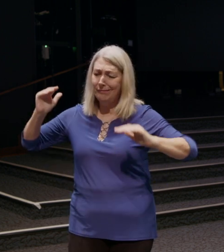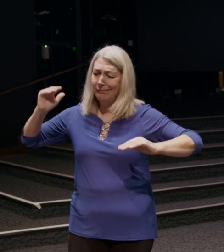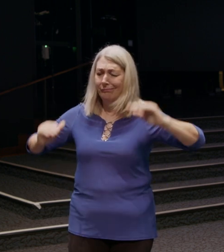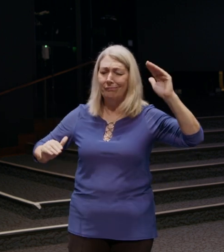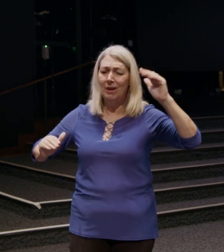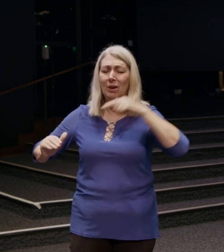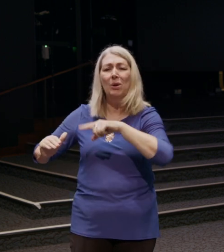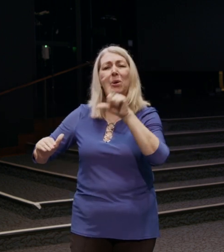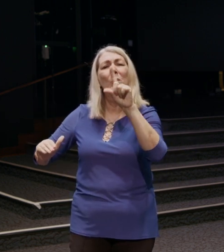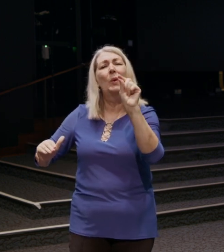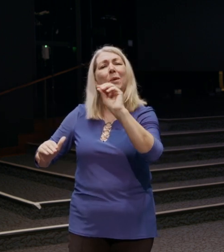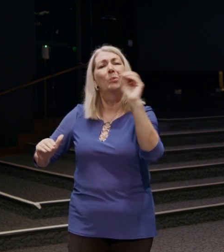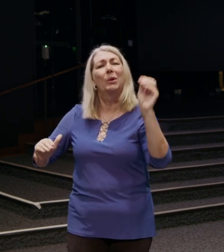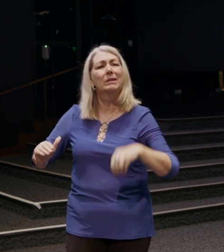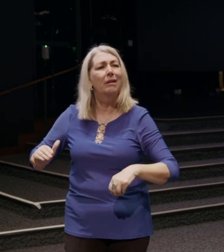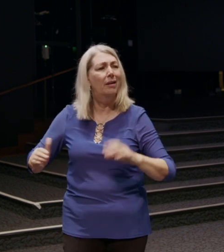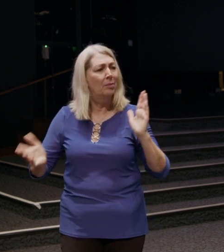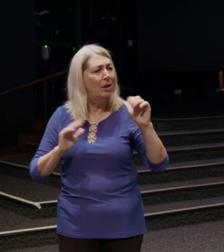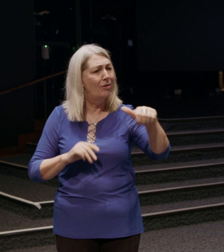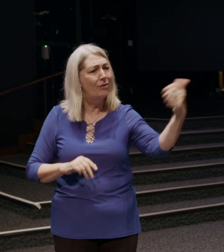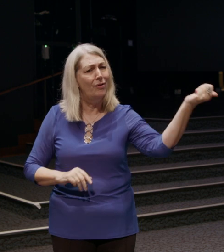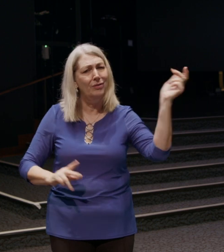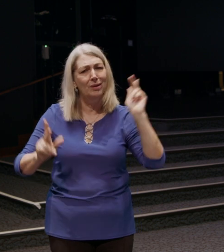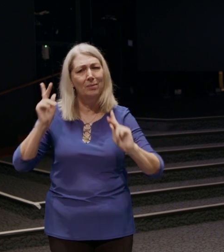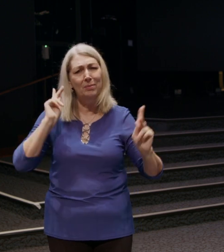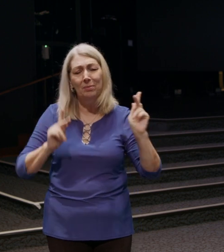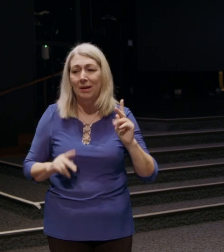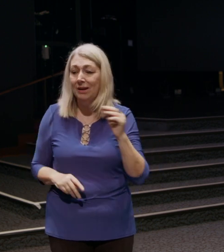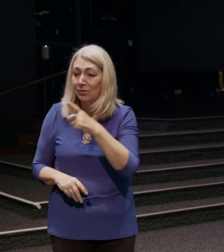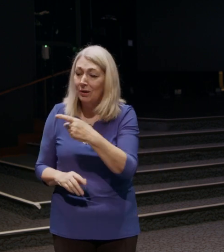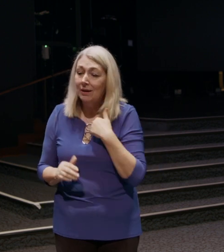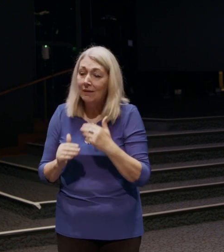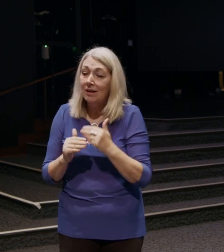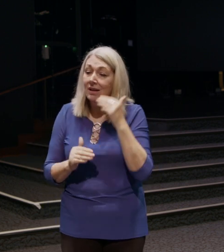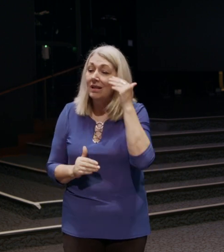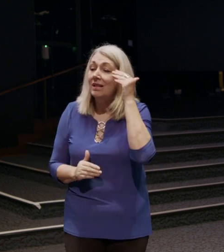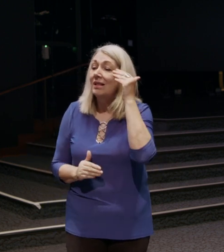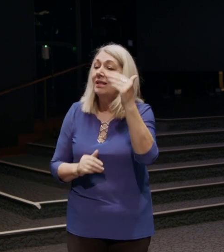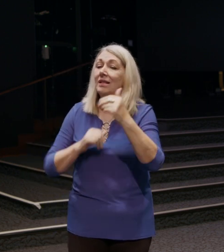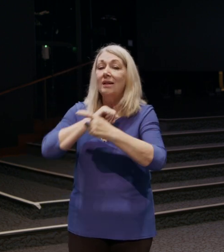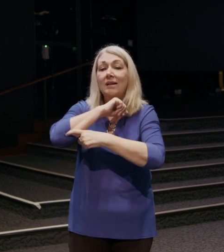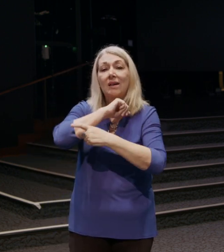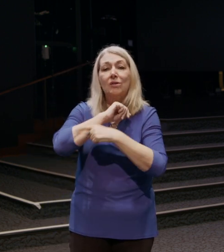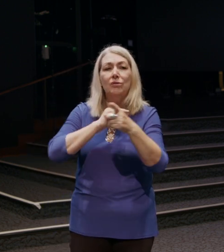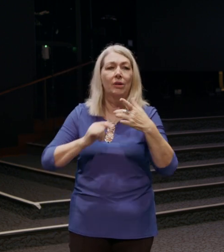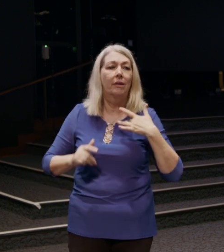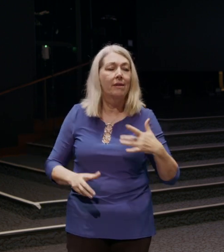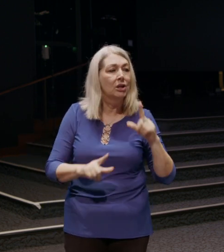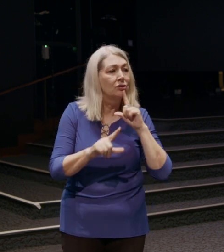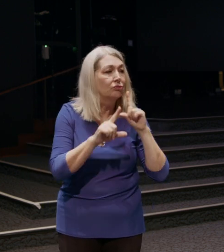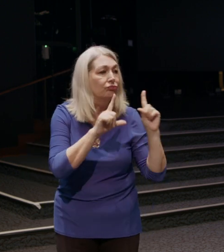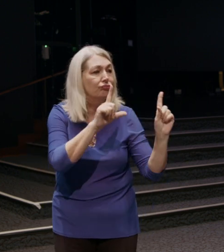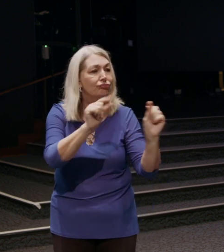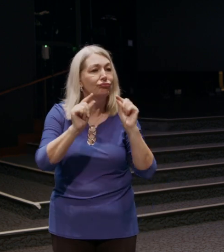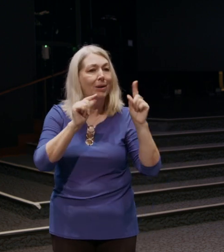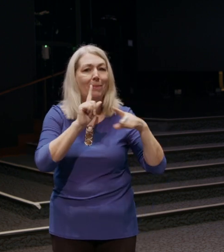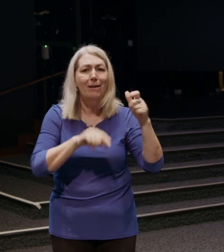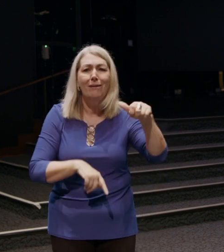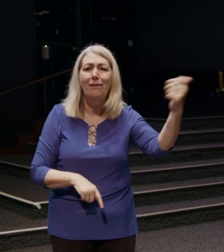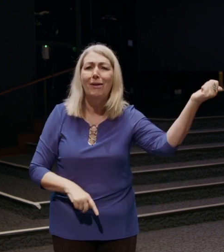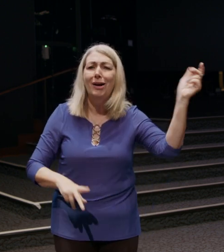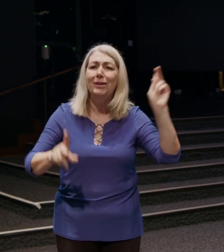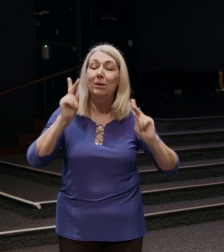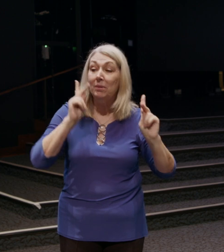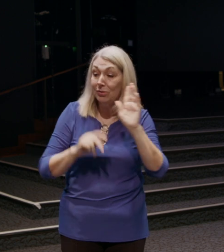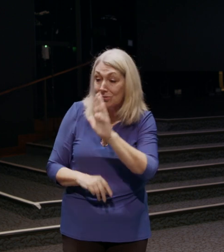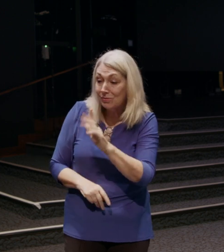percentile and that you have excessive tendencies to gossip. Because of your